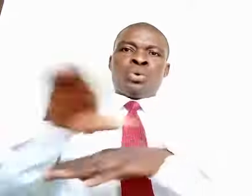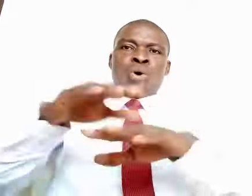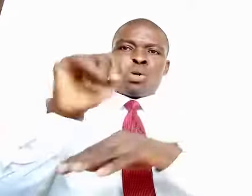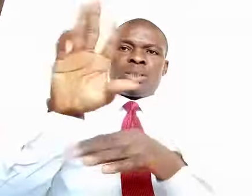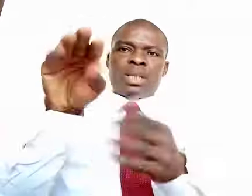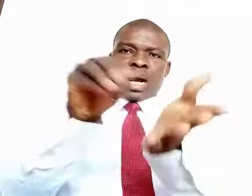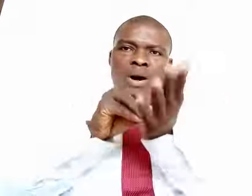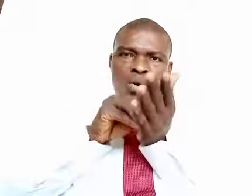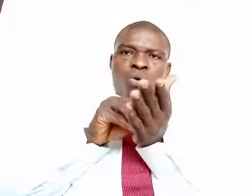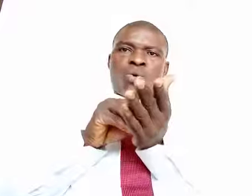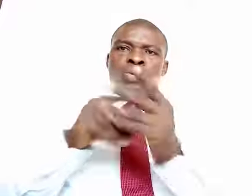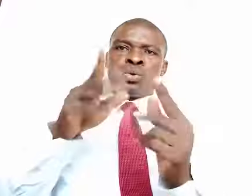called photosynthesis.